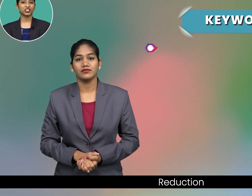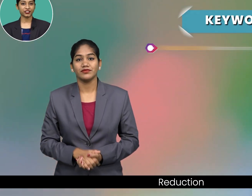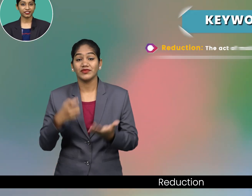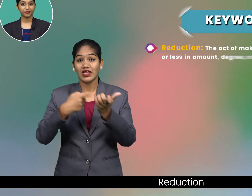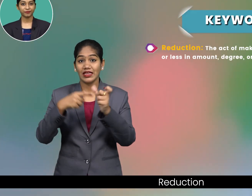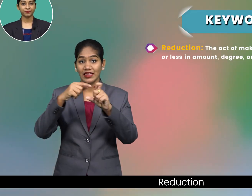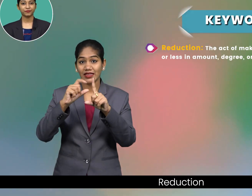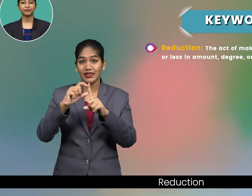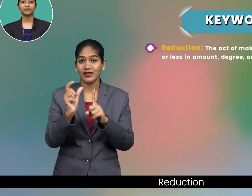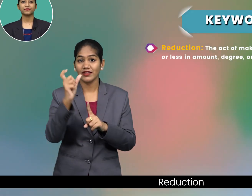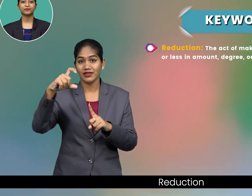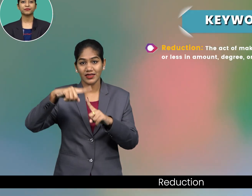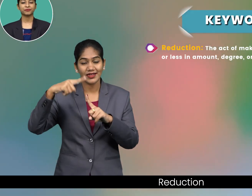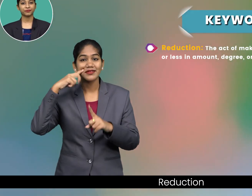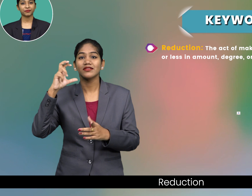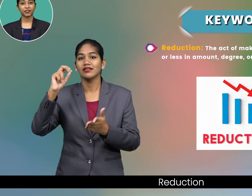Reduction,